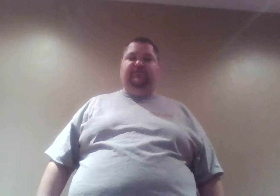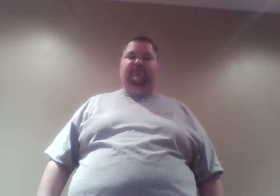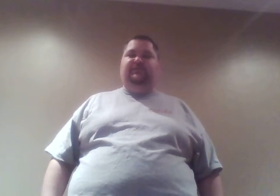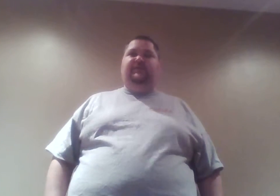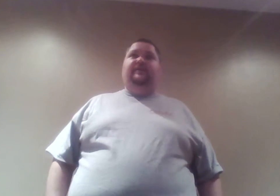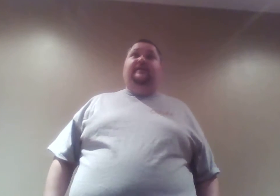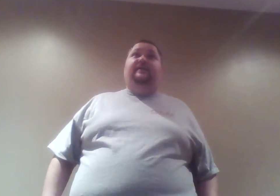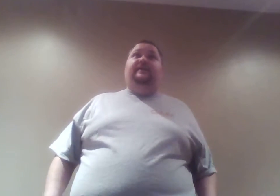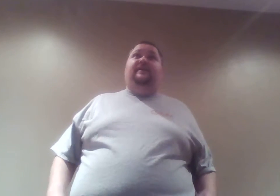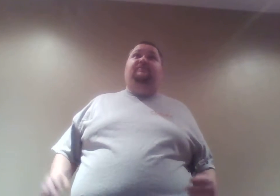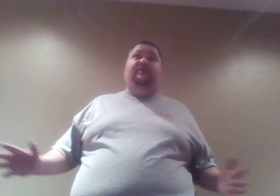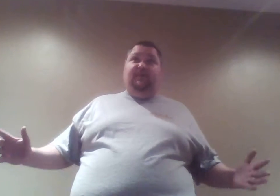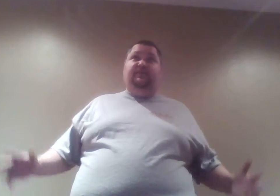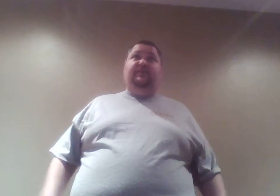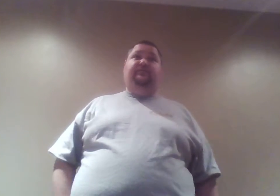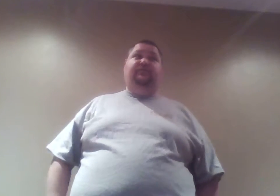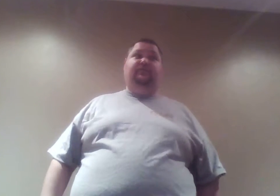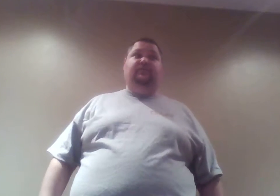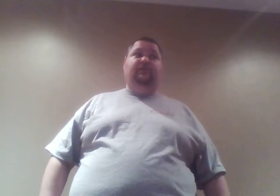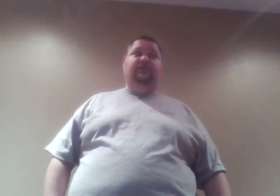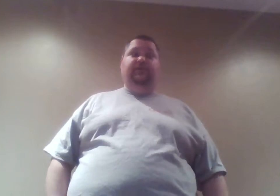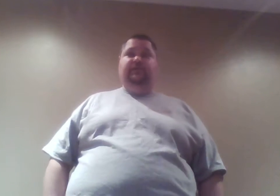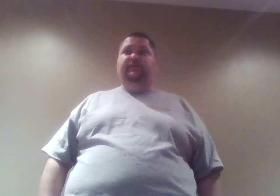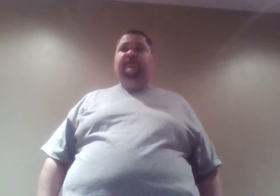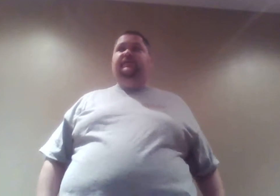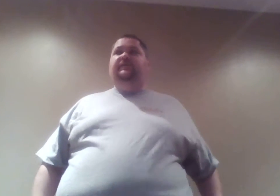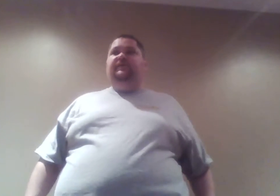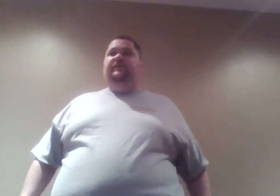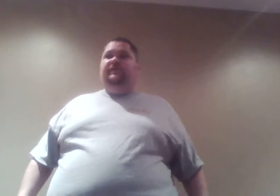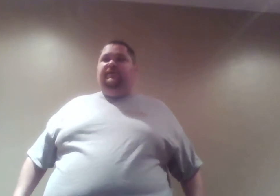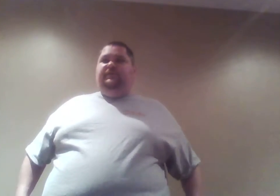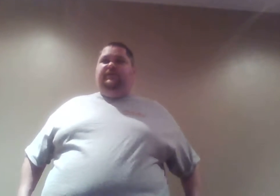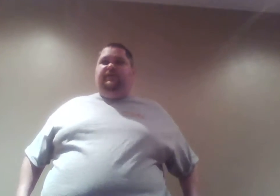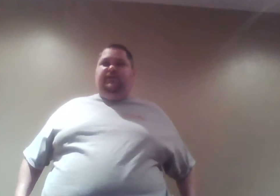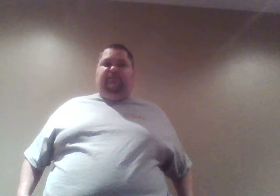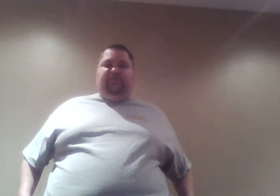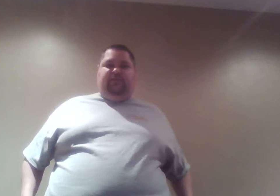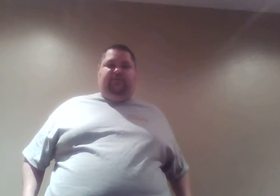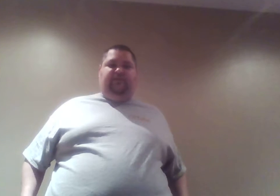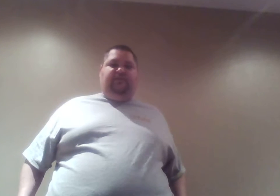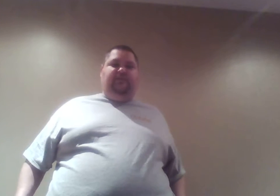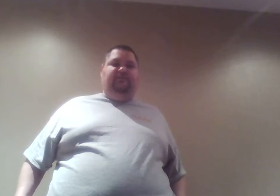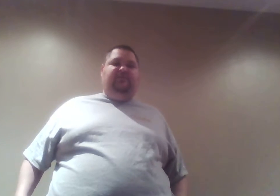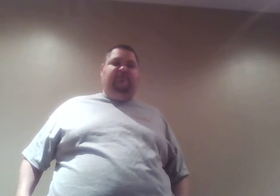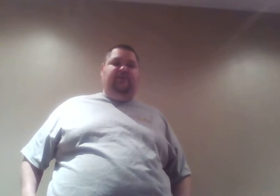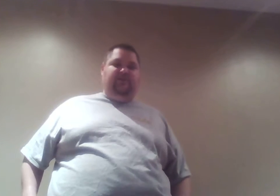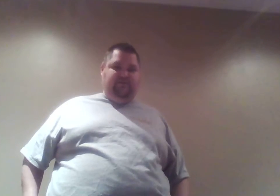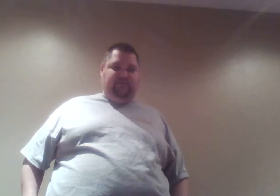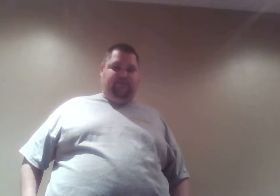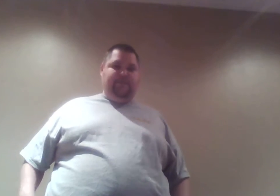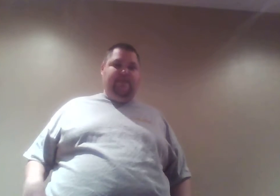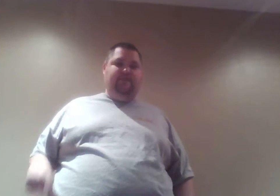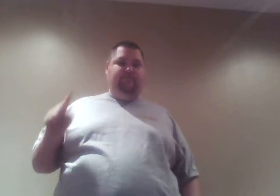is a pretty big thing for our Cub Scouts, and the theme is going to be carnival.